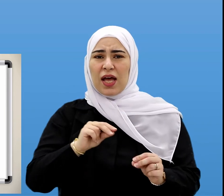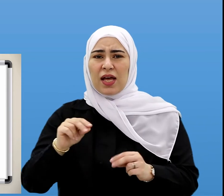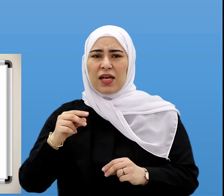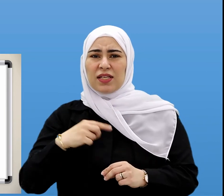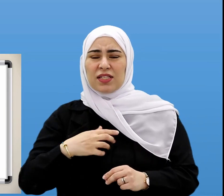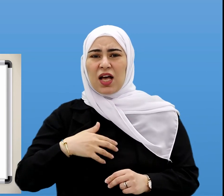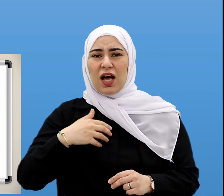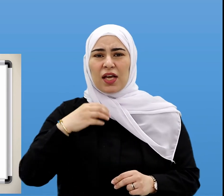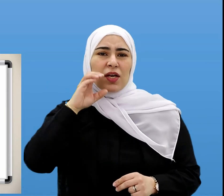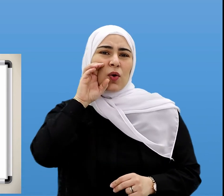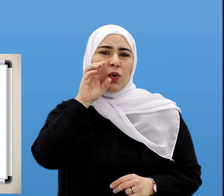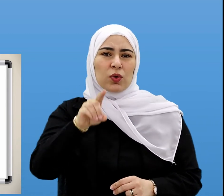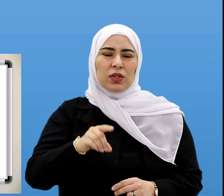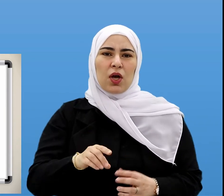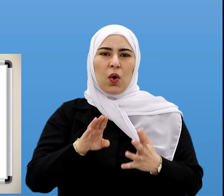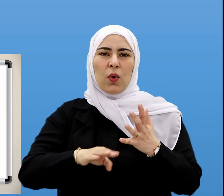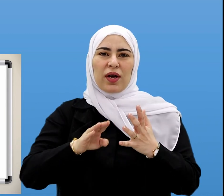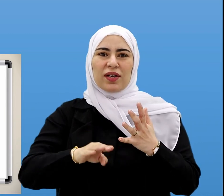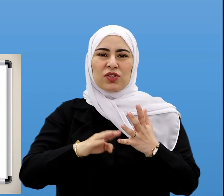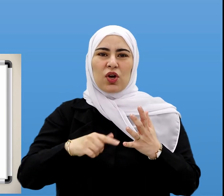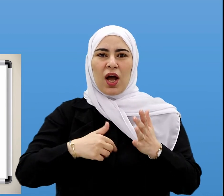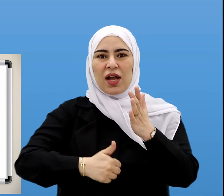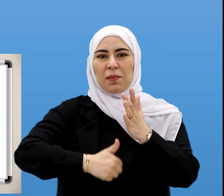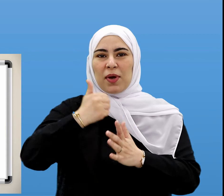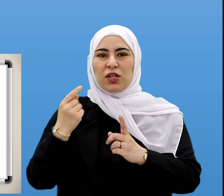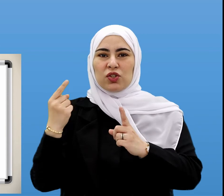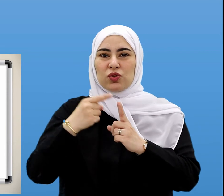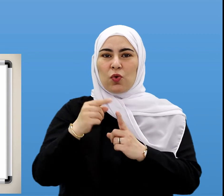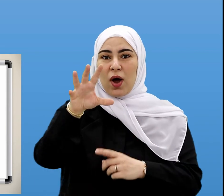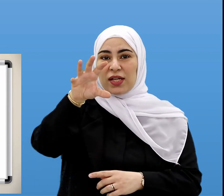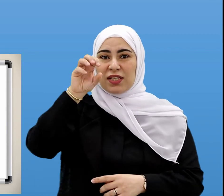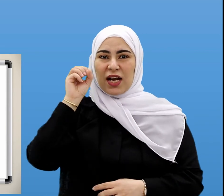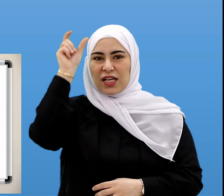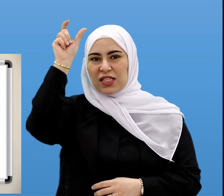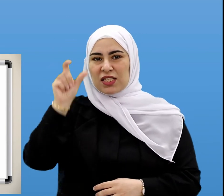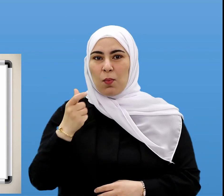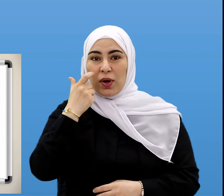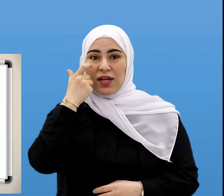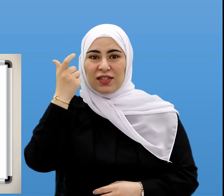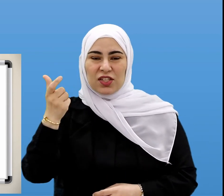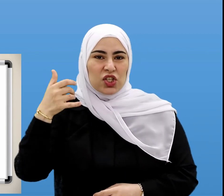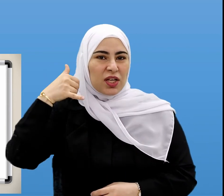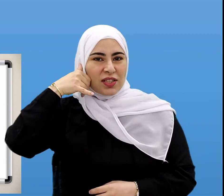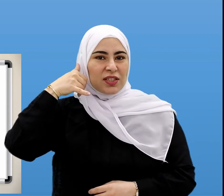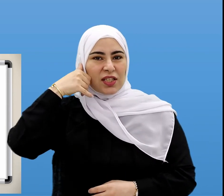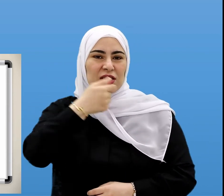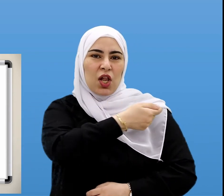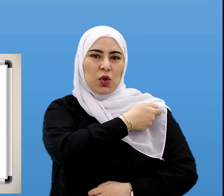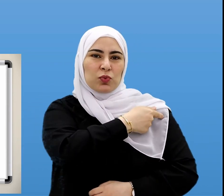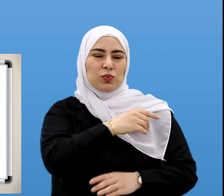and eventually I managed to attract someone's attention. They called the hospital and an ambulance came for